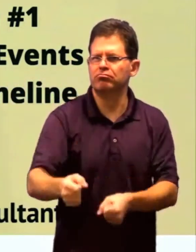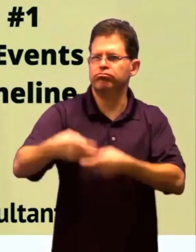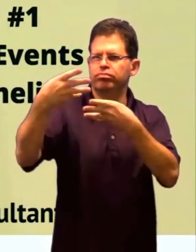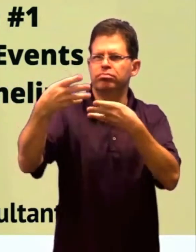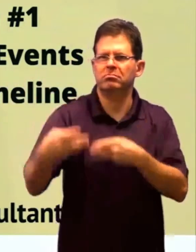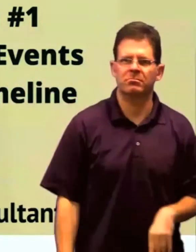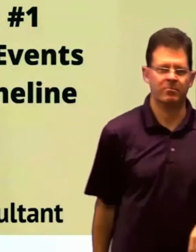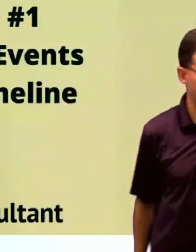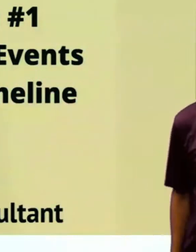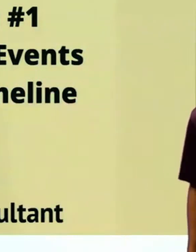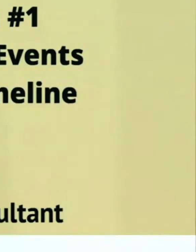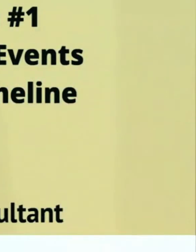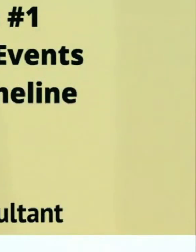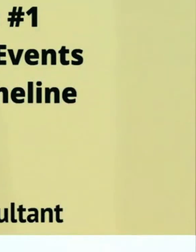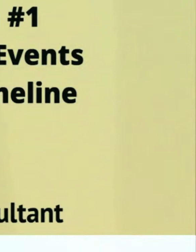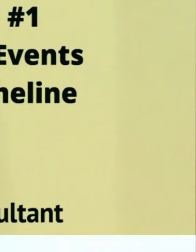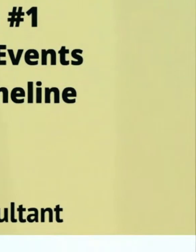And if you click on the link, the information will pull up.